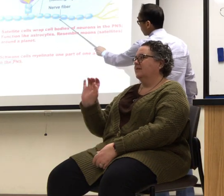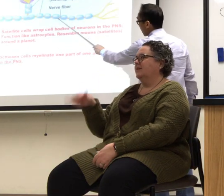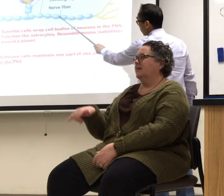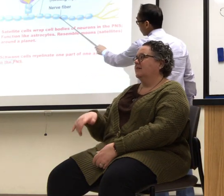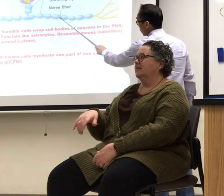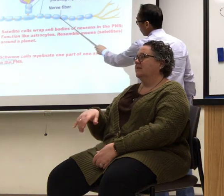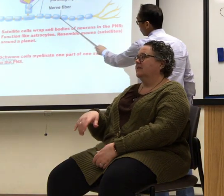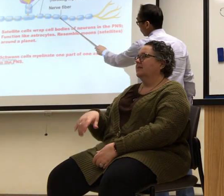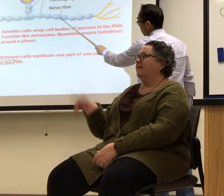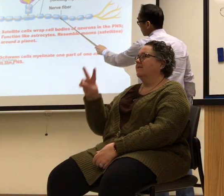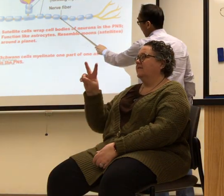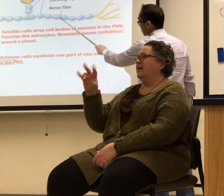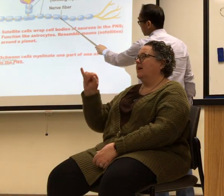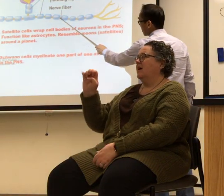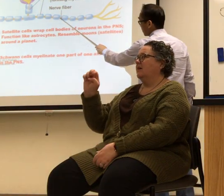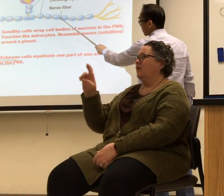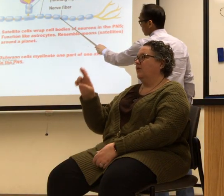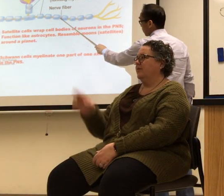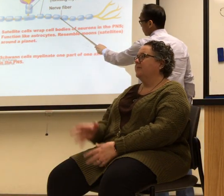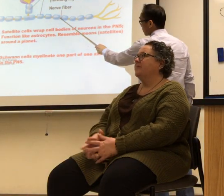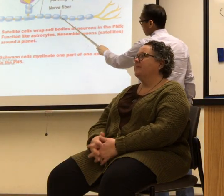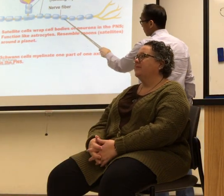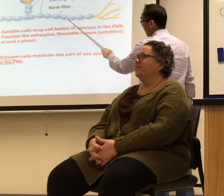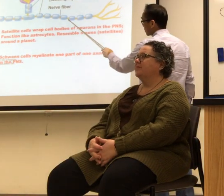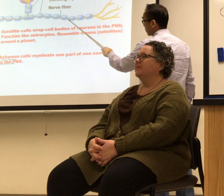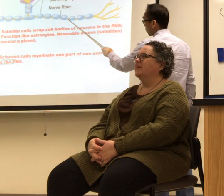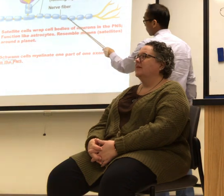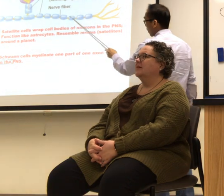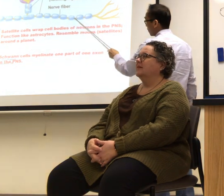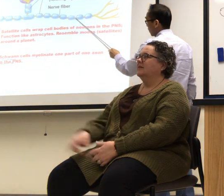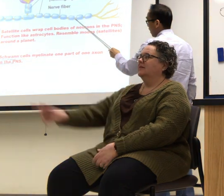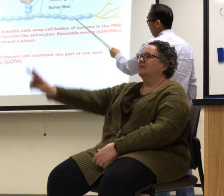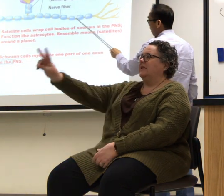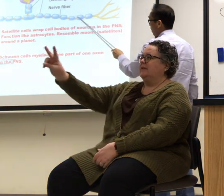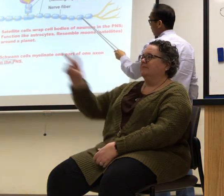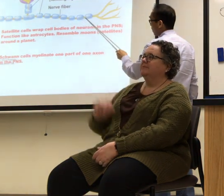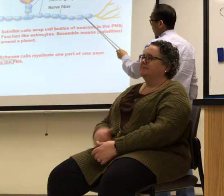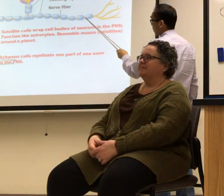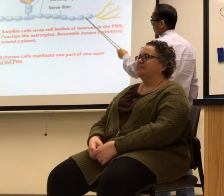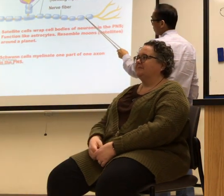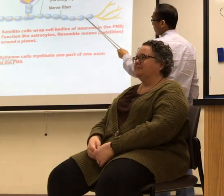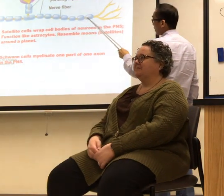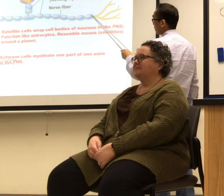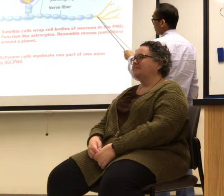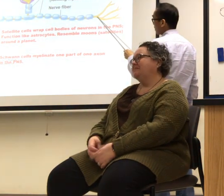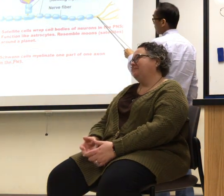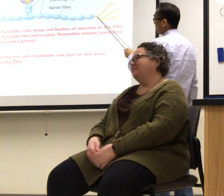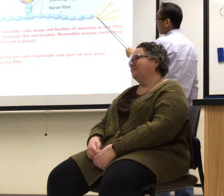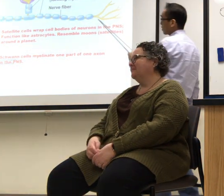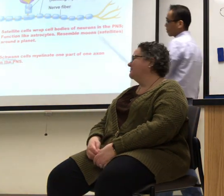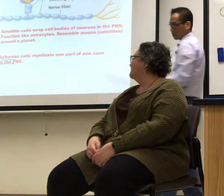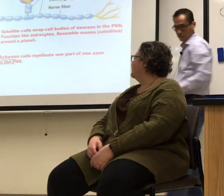see the nerve fiber, where you can actually see it exposed, that's the node of Ranvier. Okay.